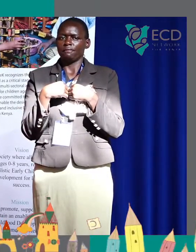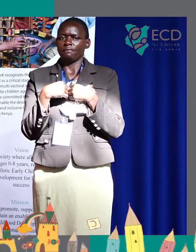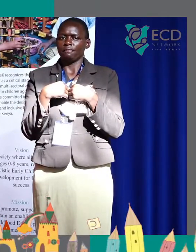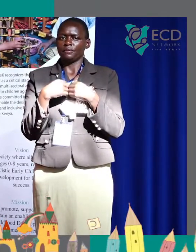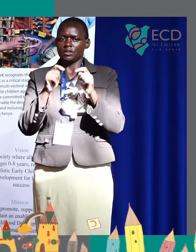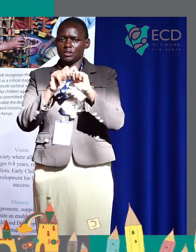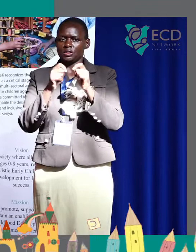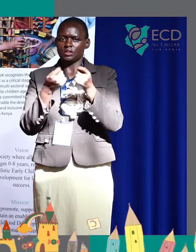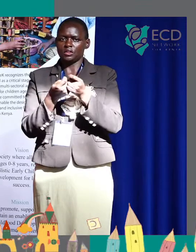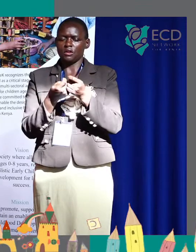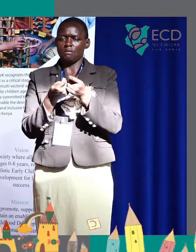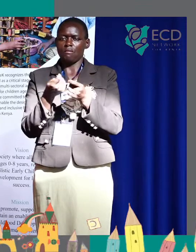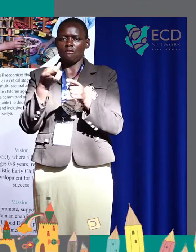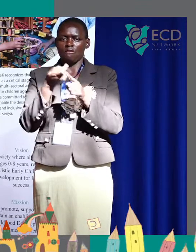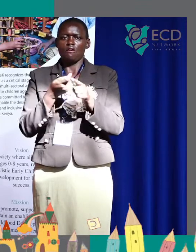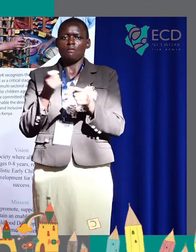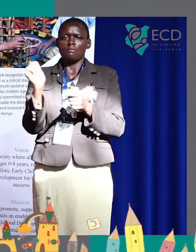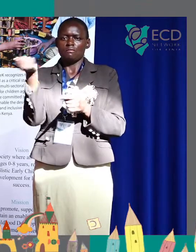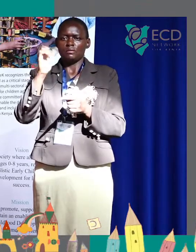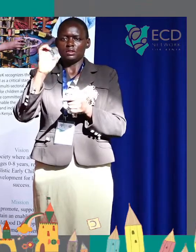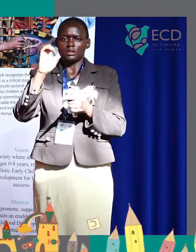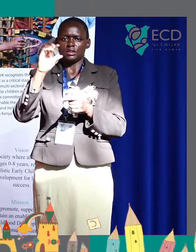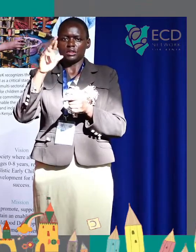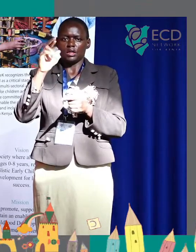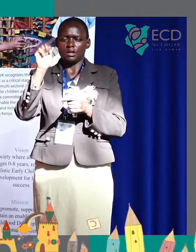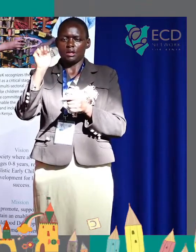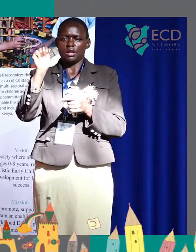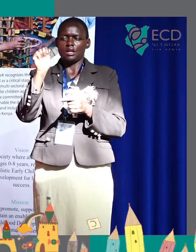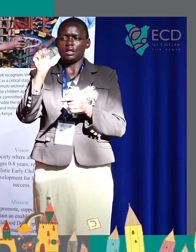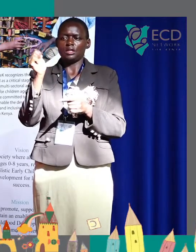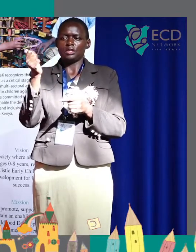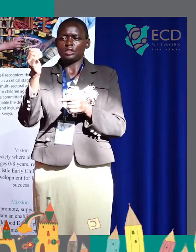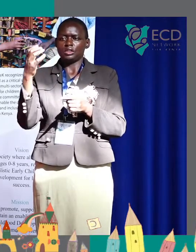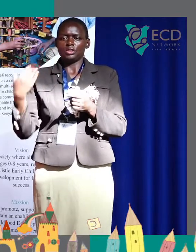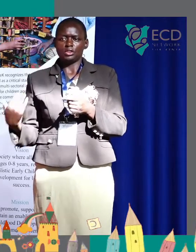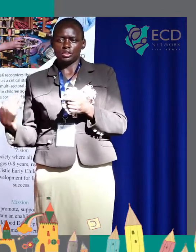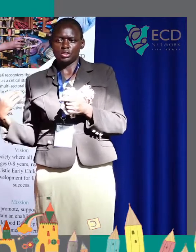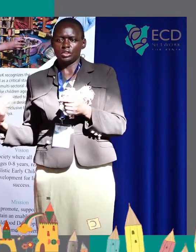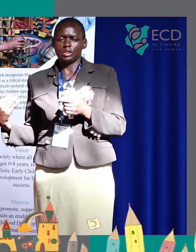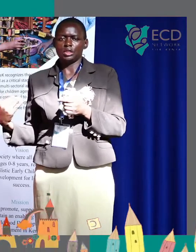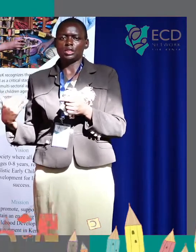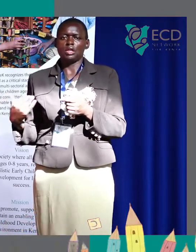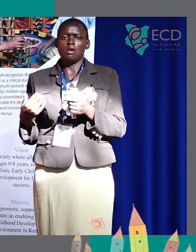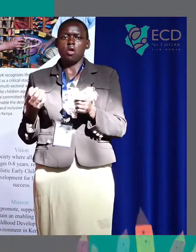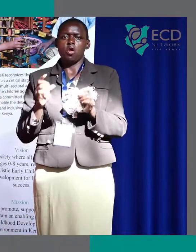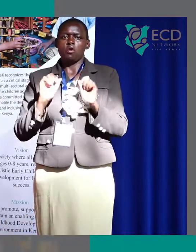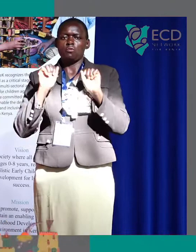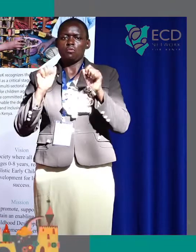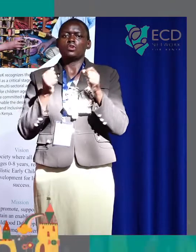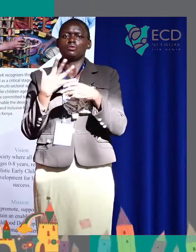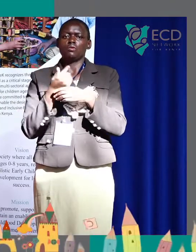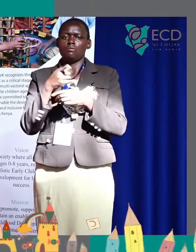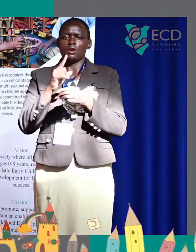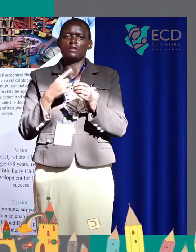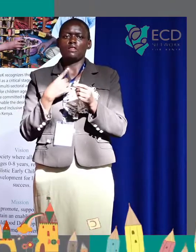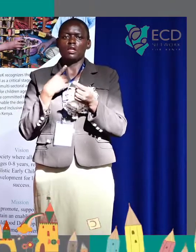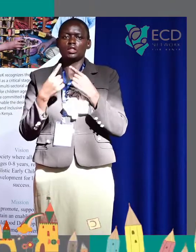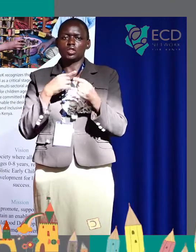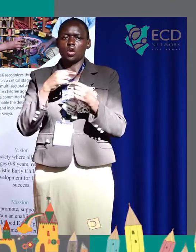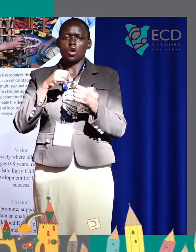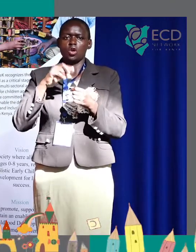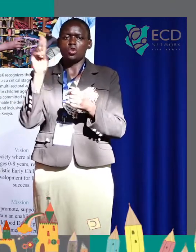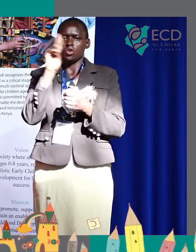the team from Save the Children, and Irene Wali will be making a presentation on the use